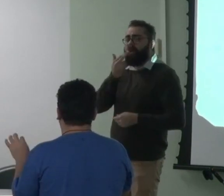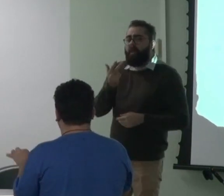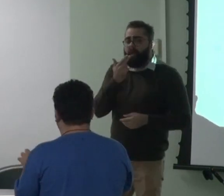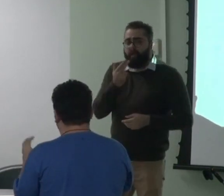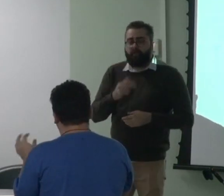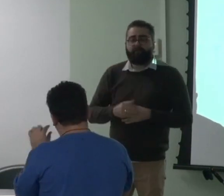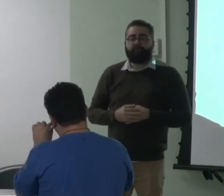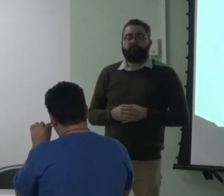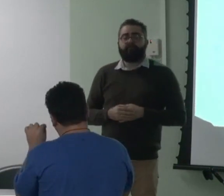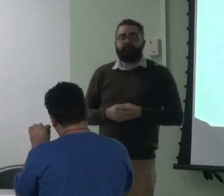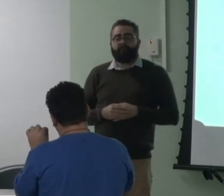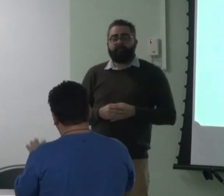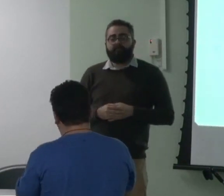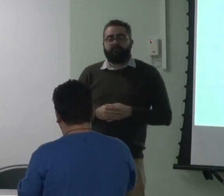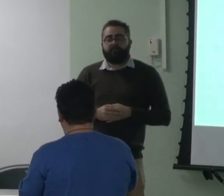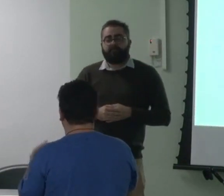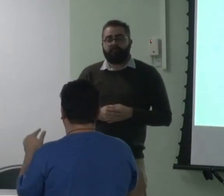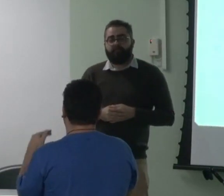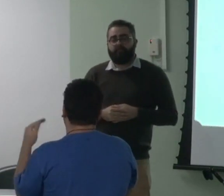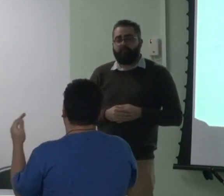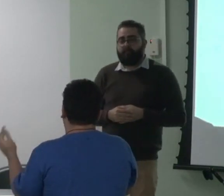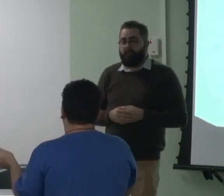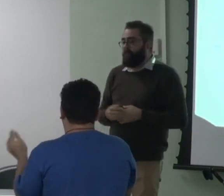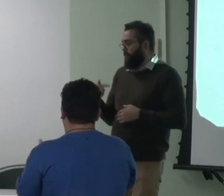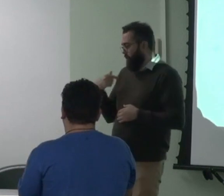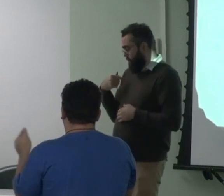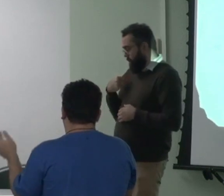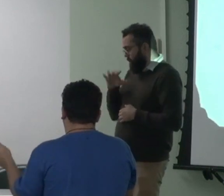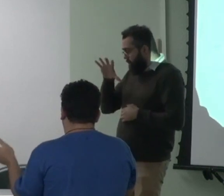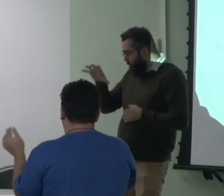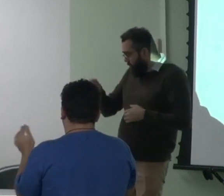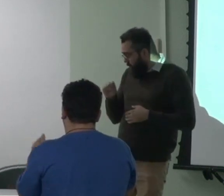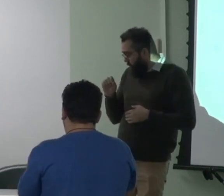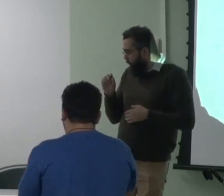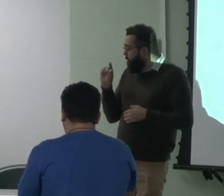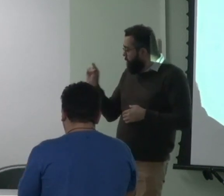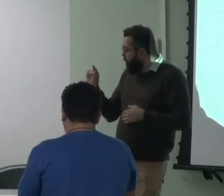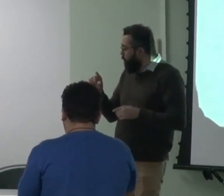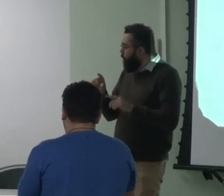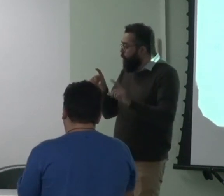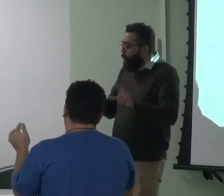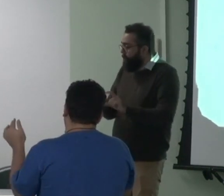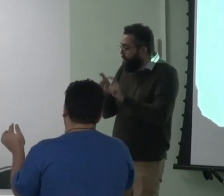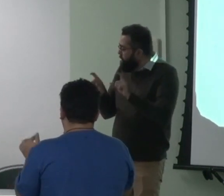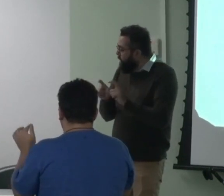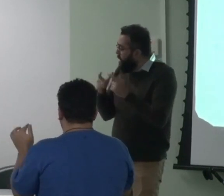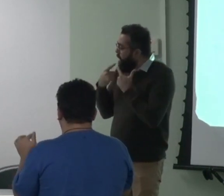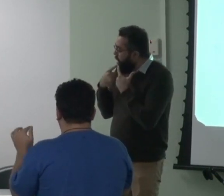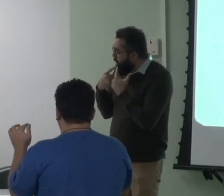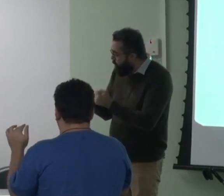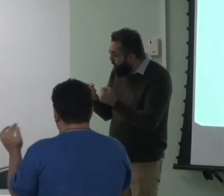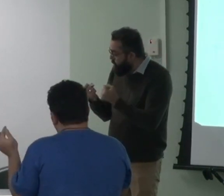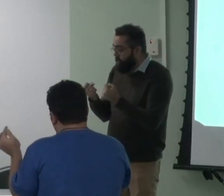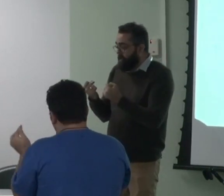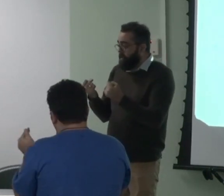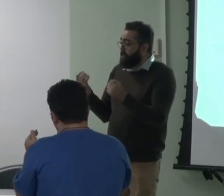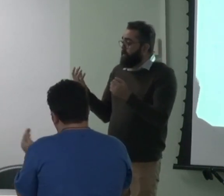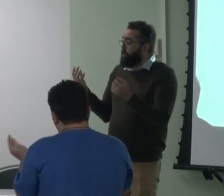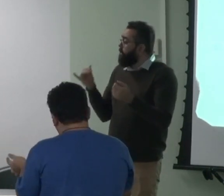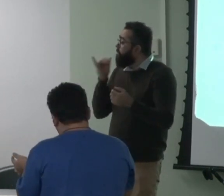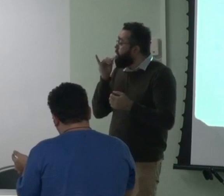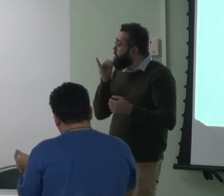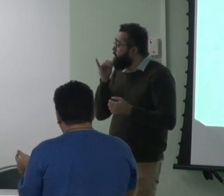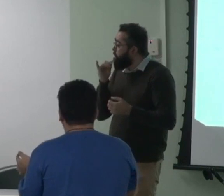take a little dive in is how to apply computational linguistics to make legal